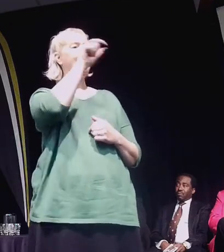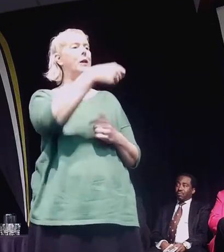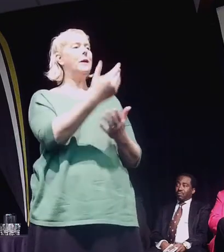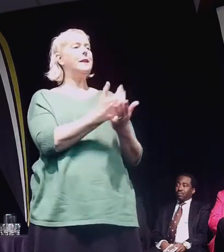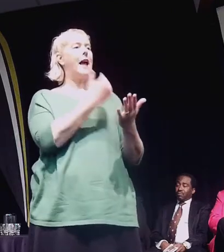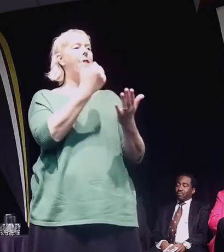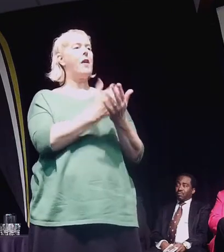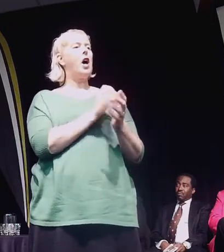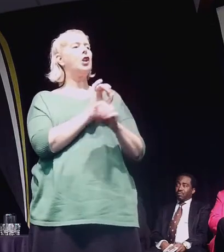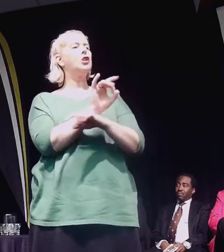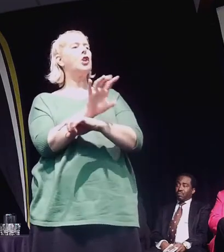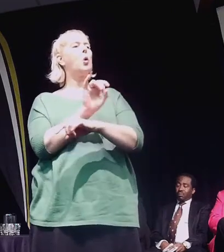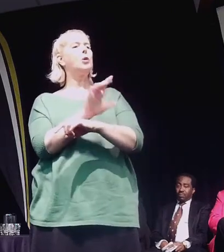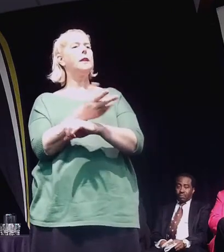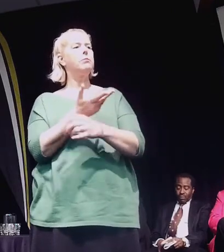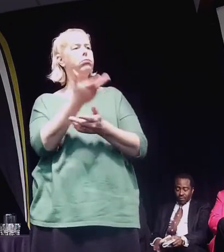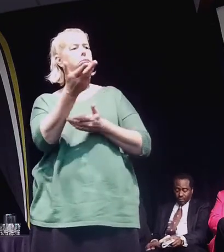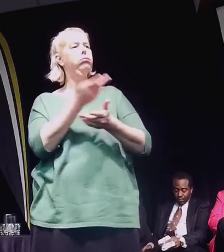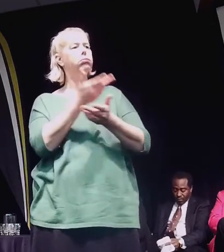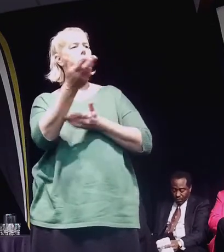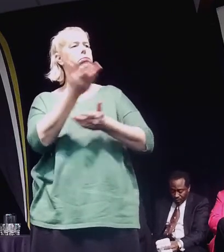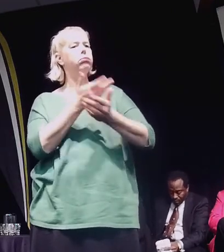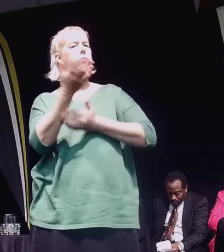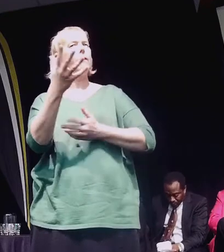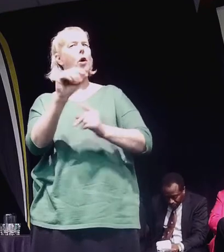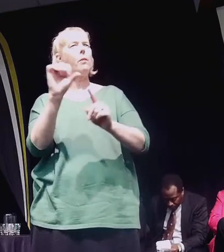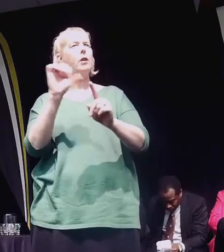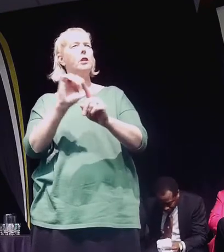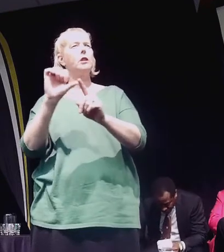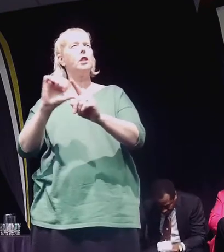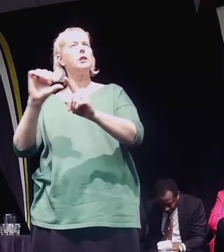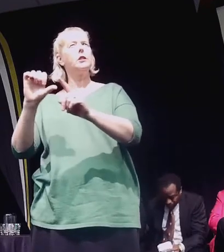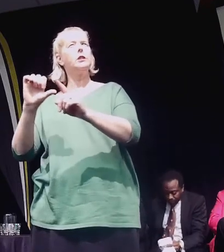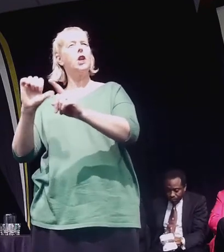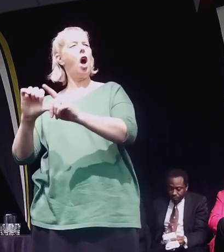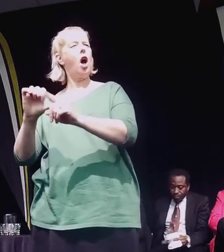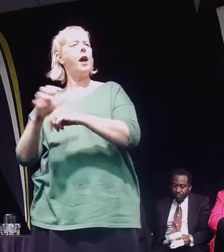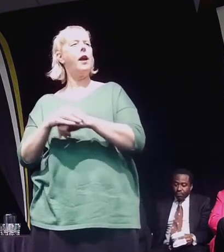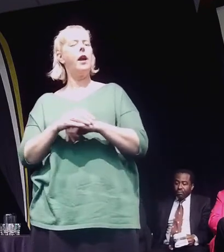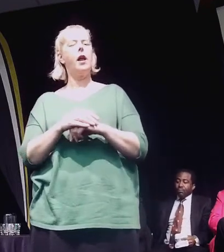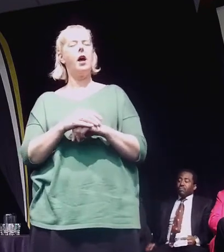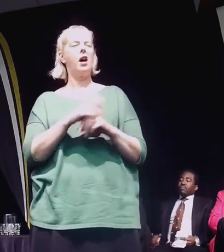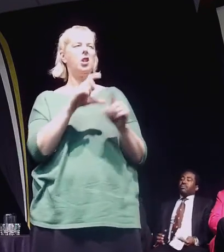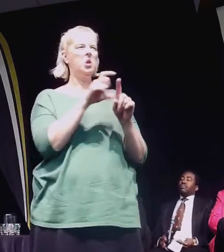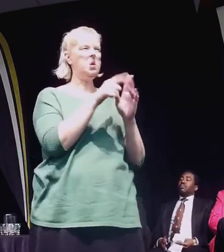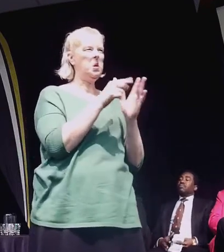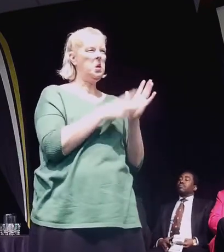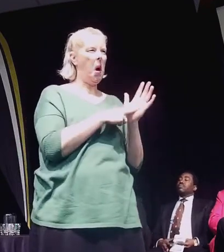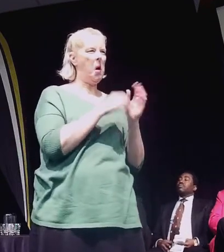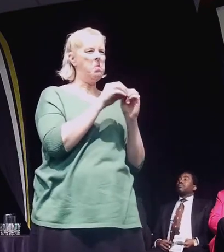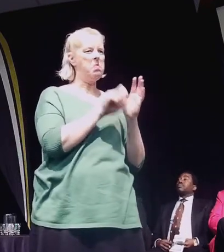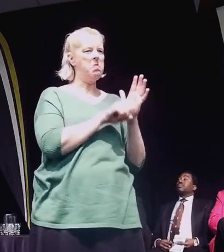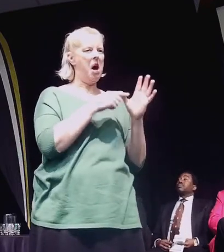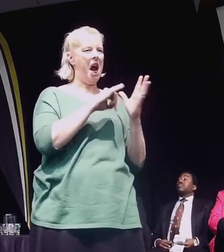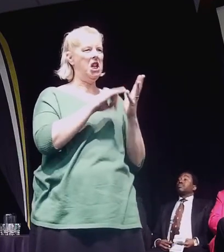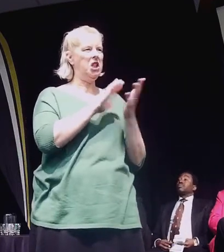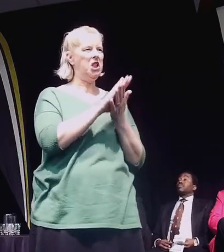Wealth Management. That's with Dr. Don Brash and John Banks, a bunch of crooks. Anyway, that's my